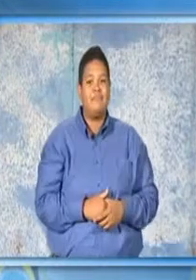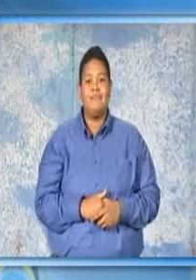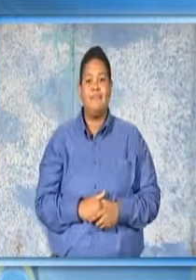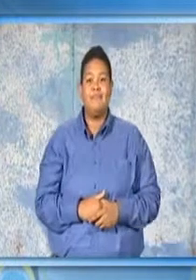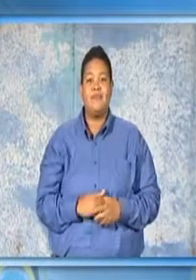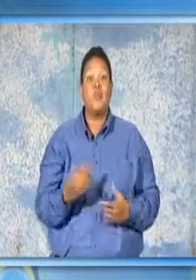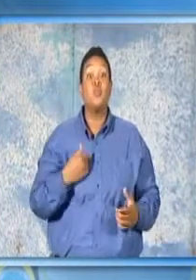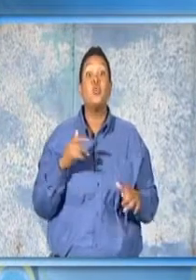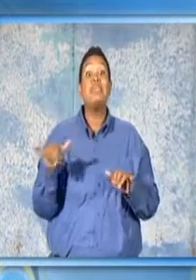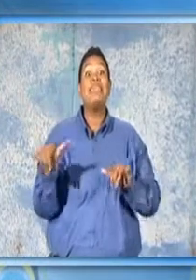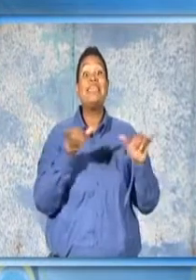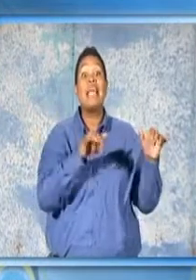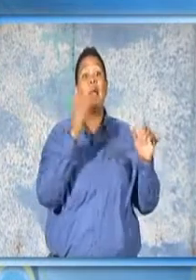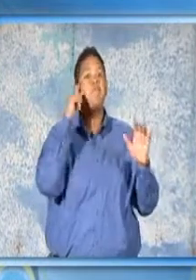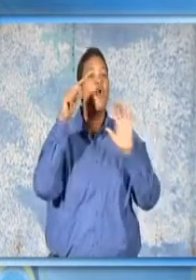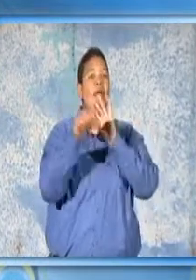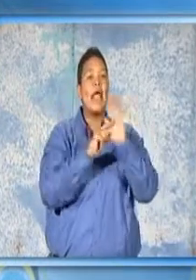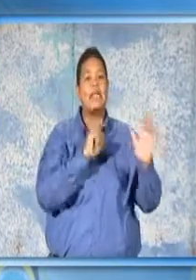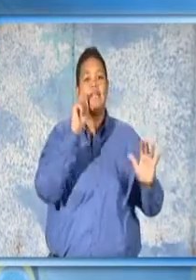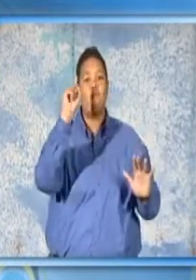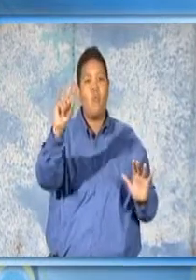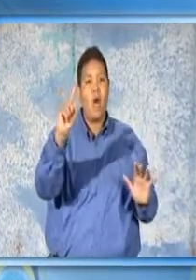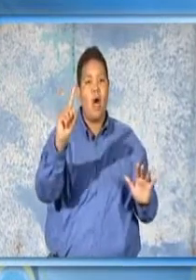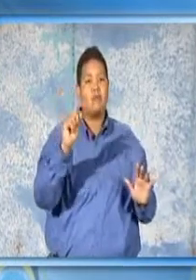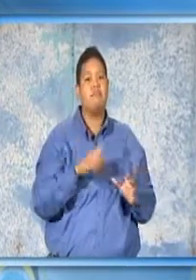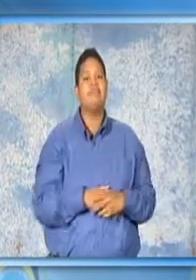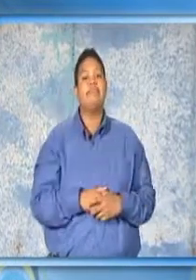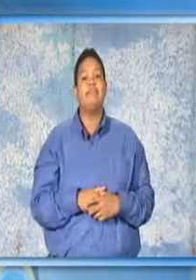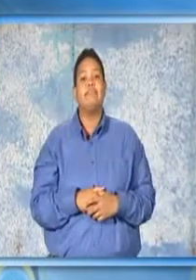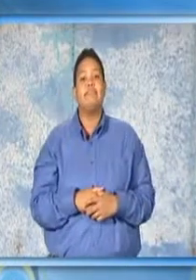We do the same for -1,